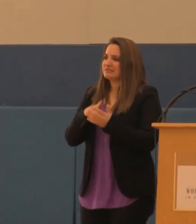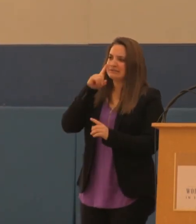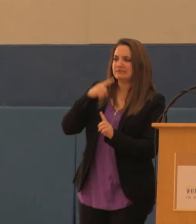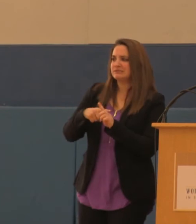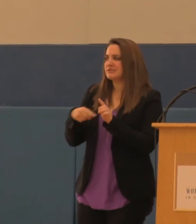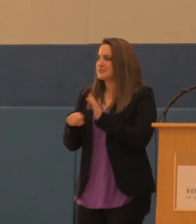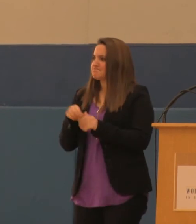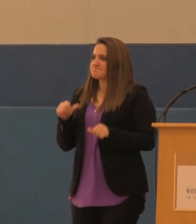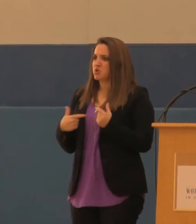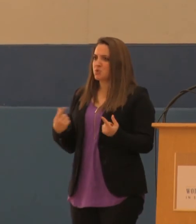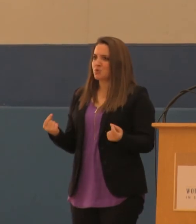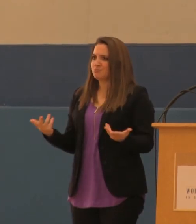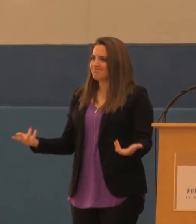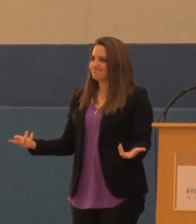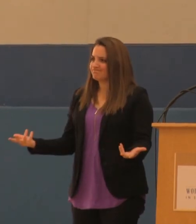here?